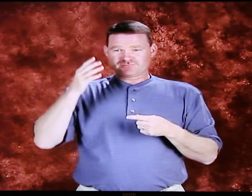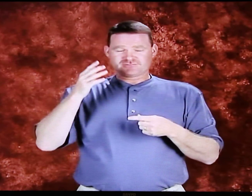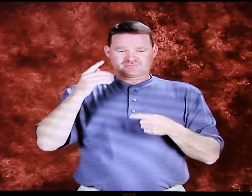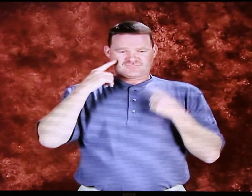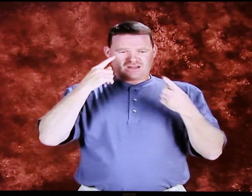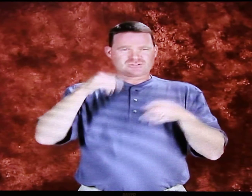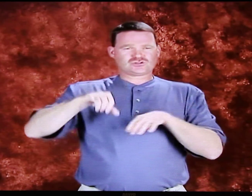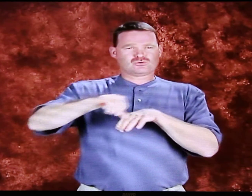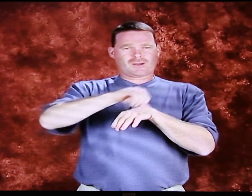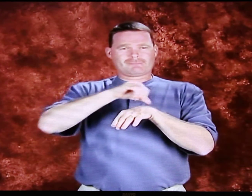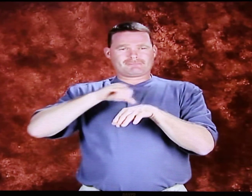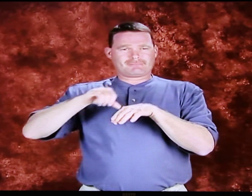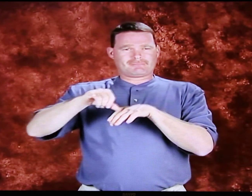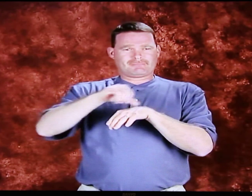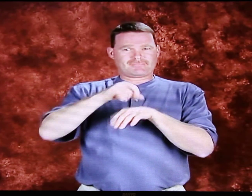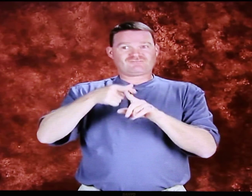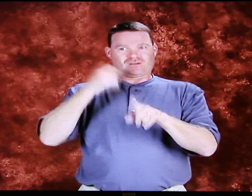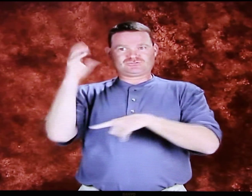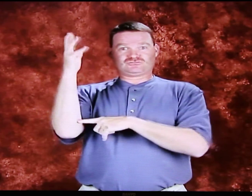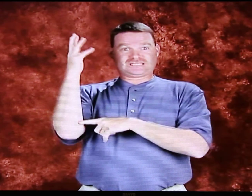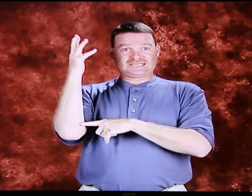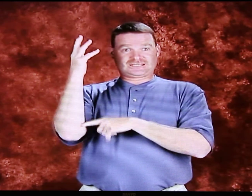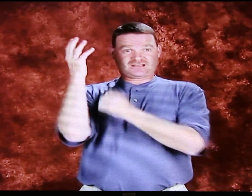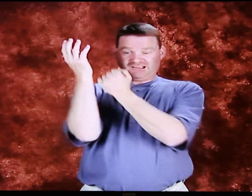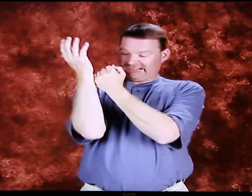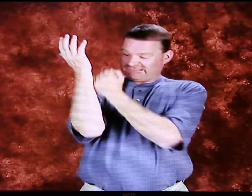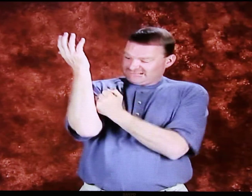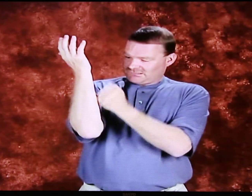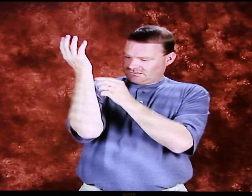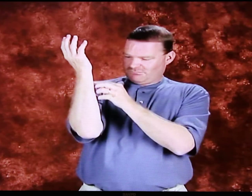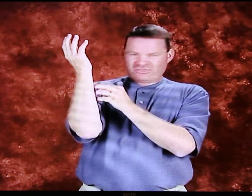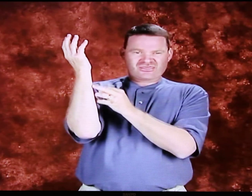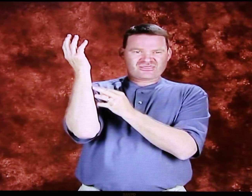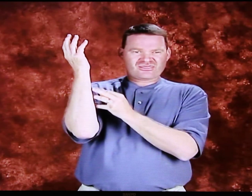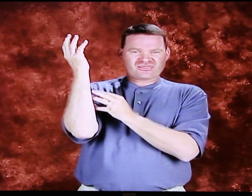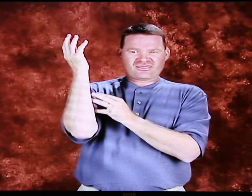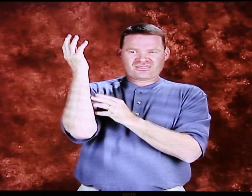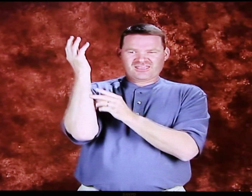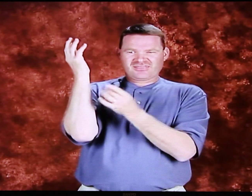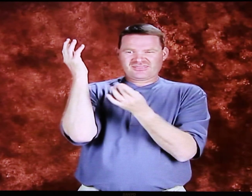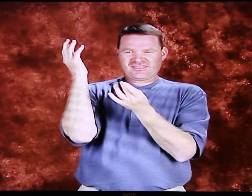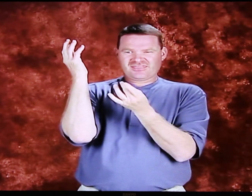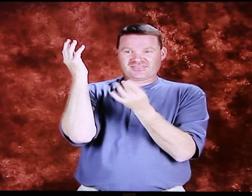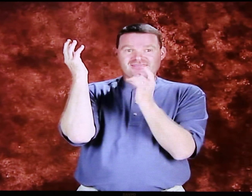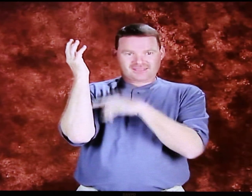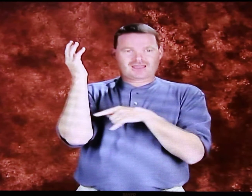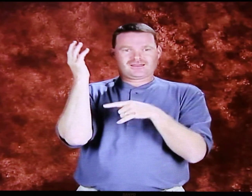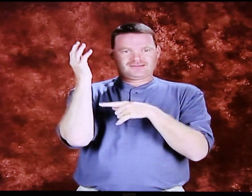on going. And you know, syrup actually comes from a tree.